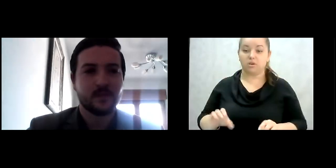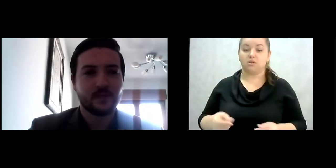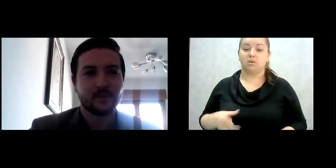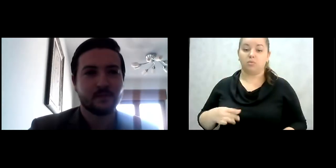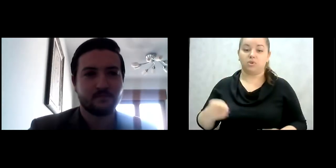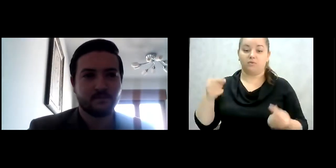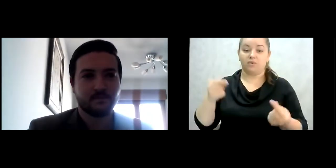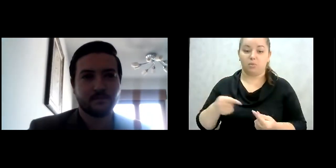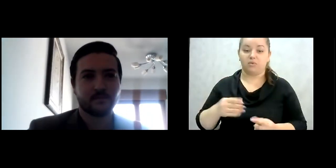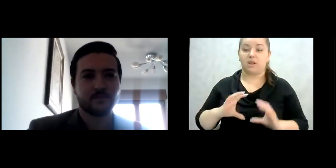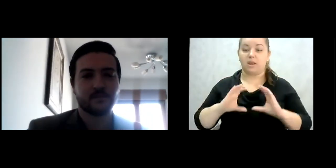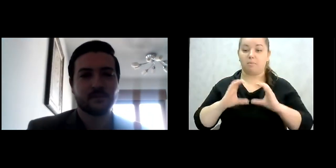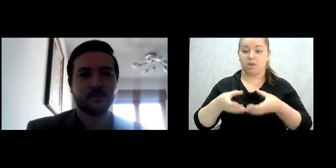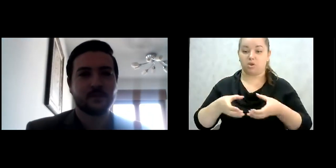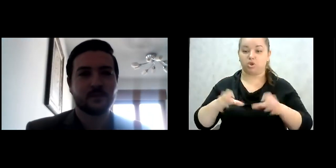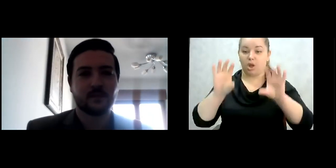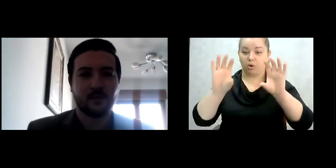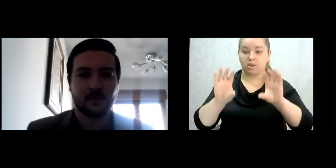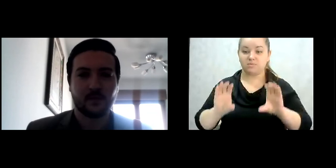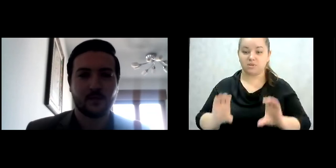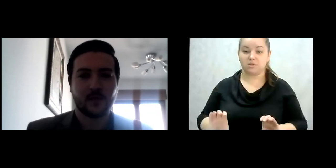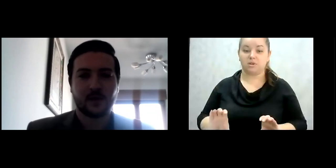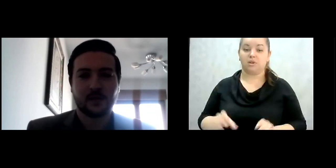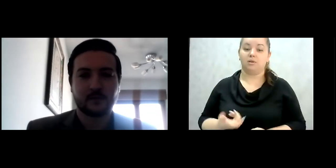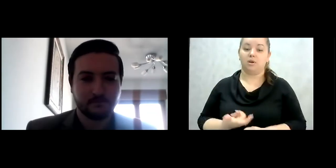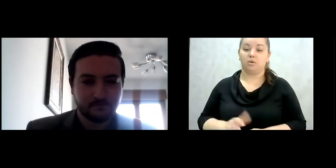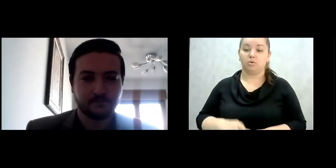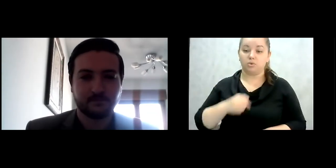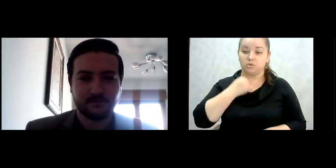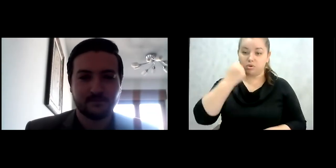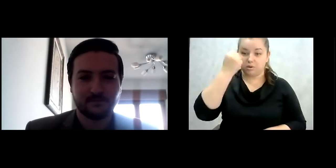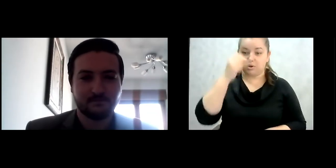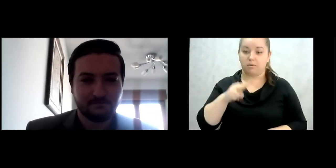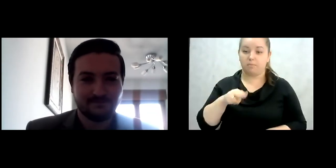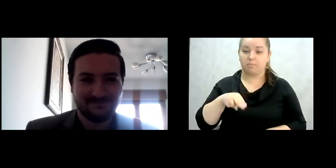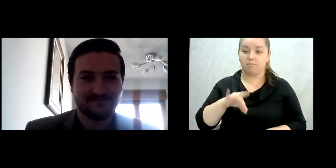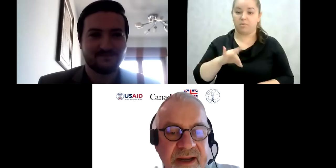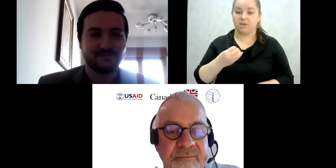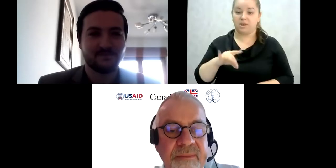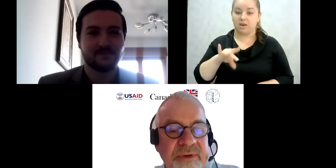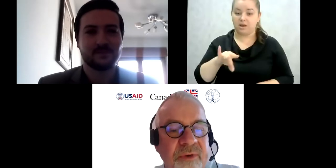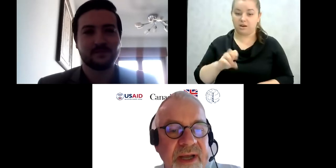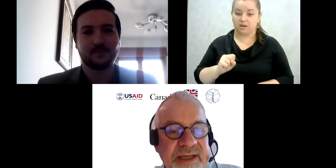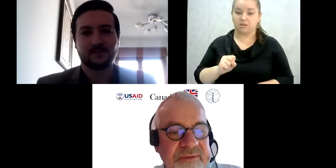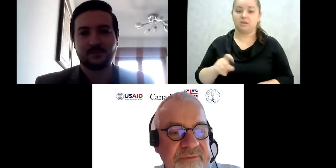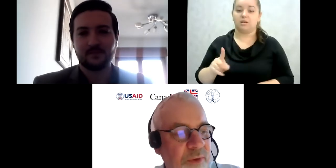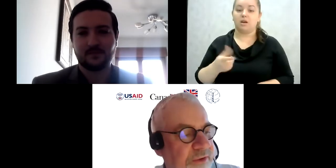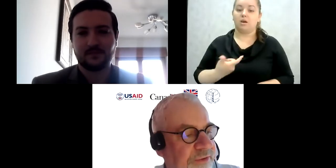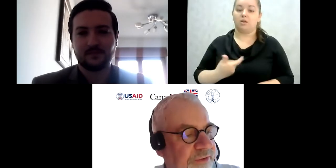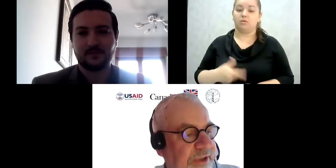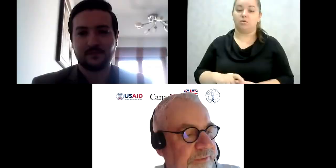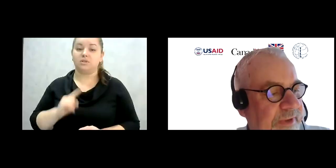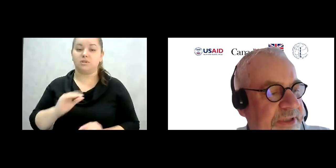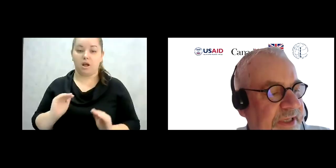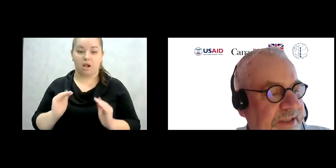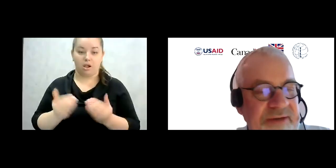Thank you very much, Pierre, and thank you for being very concise and sticking to the timeline. Before I give the floor